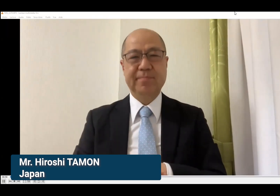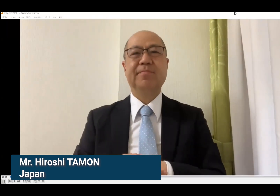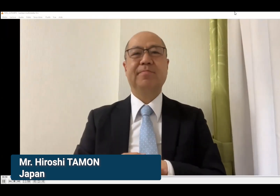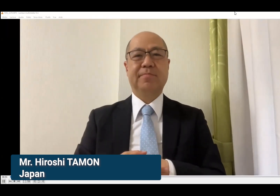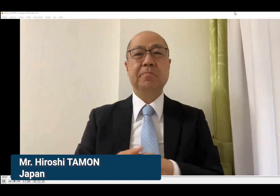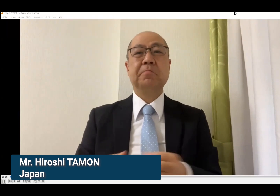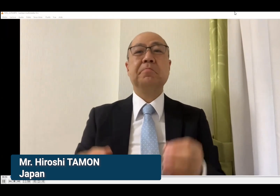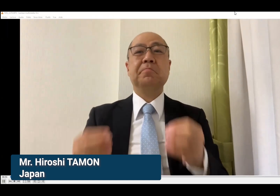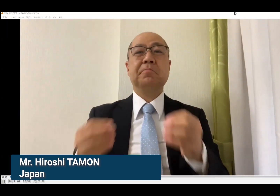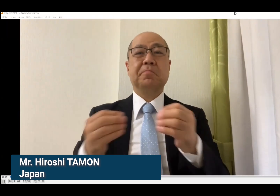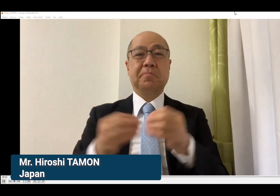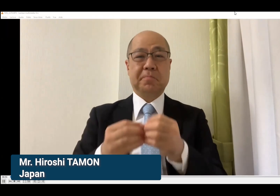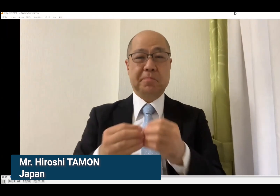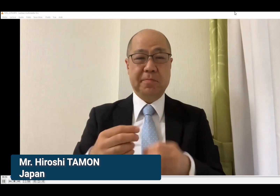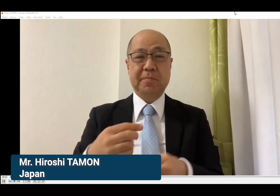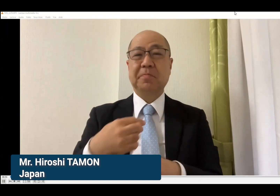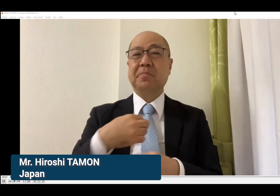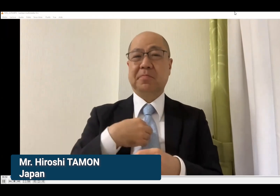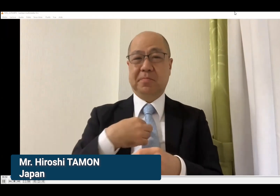hope for the future.